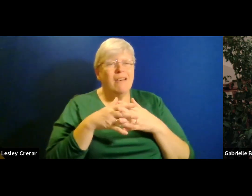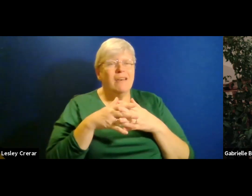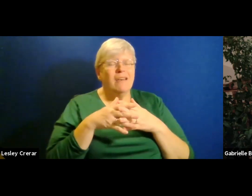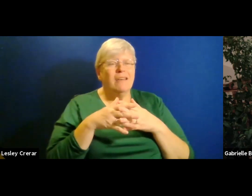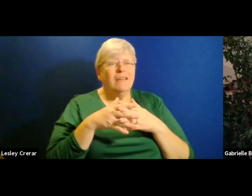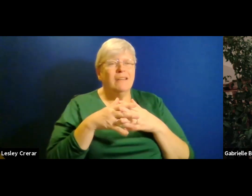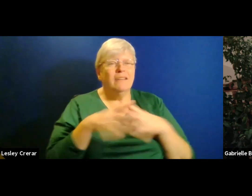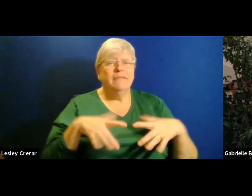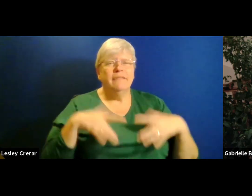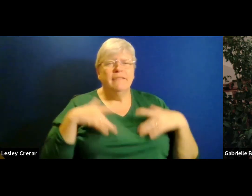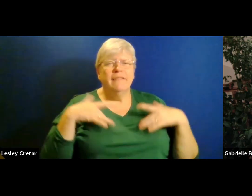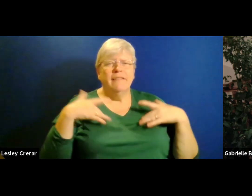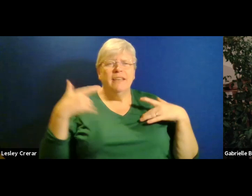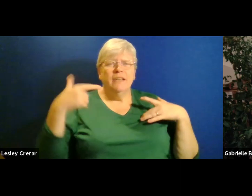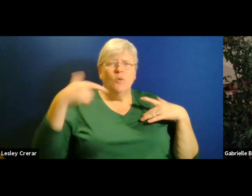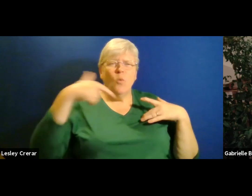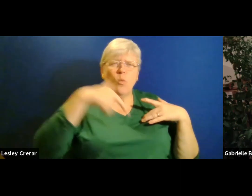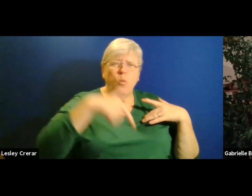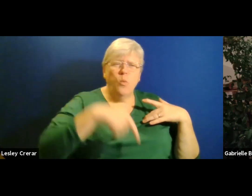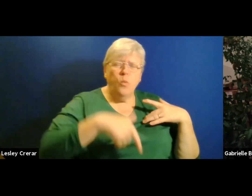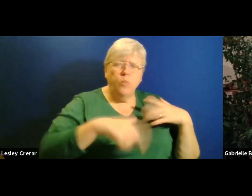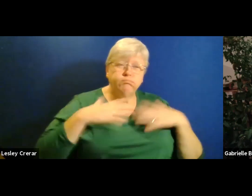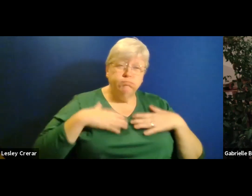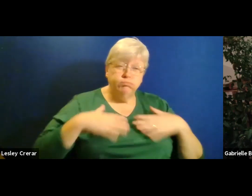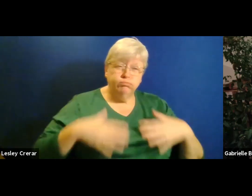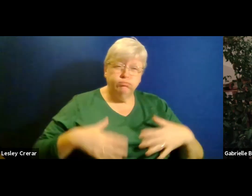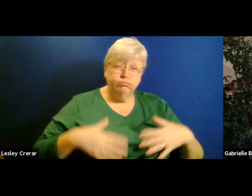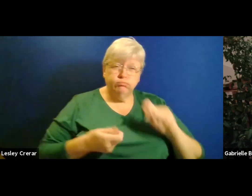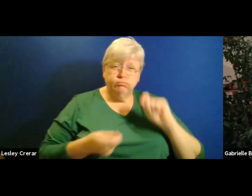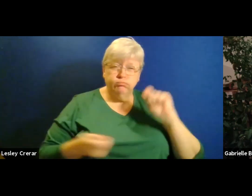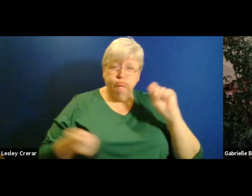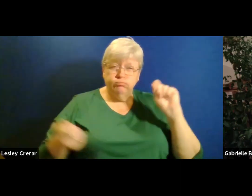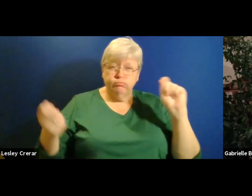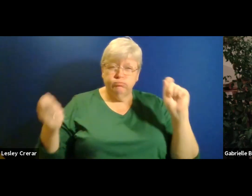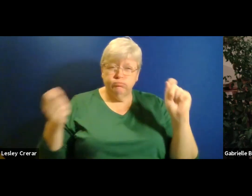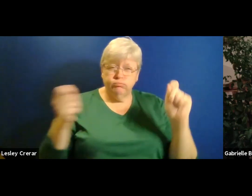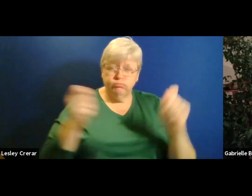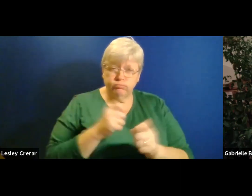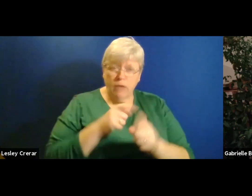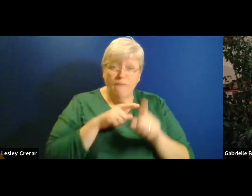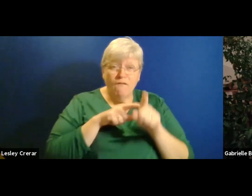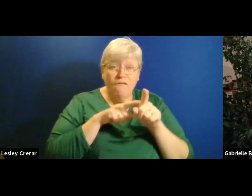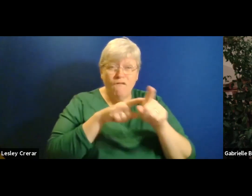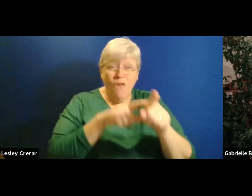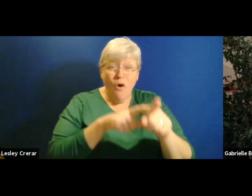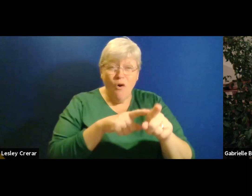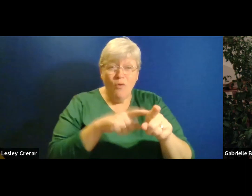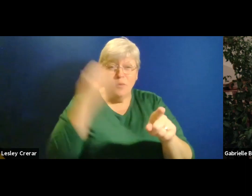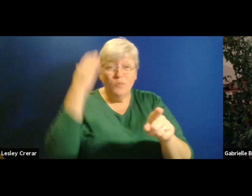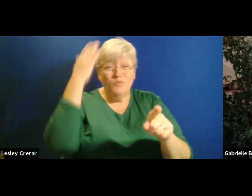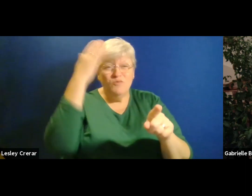Feel the deep physical flowering of change and follow the bright dream with